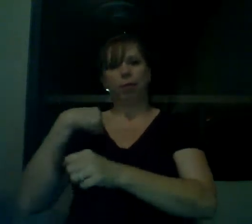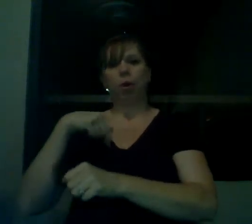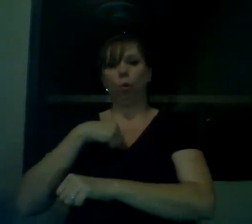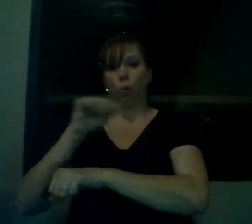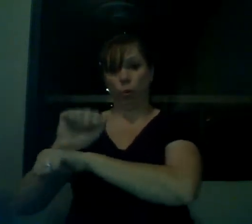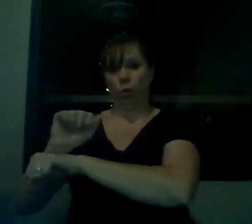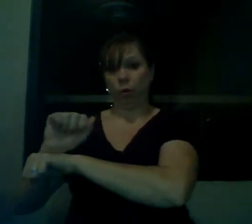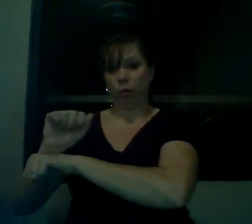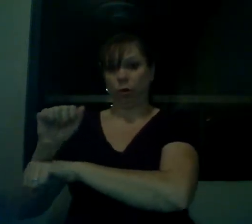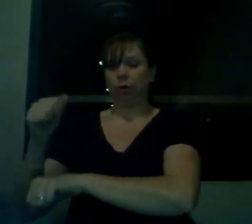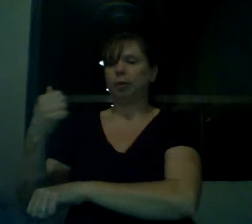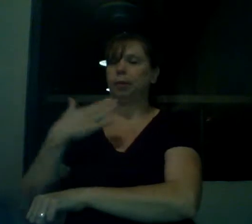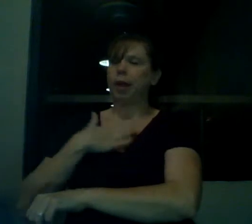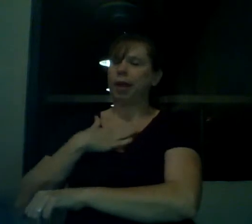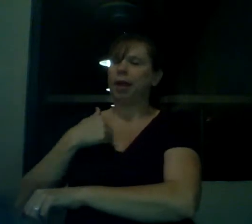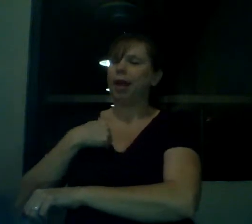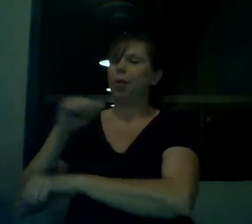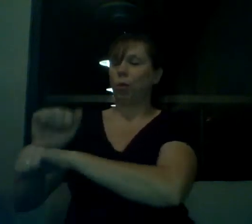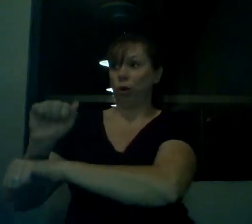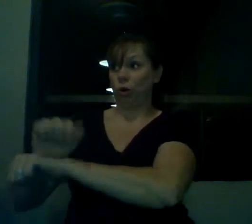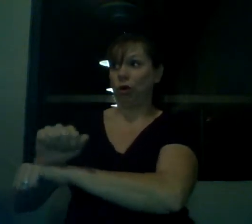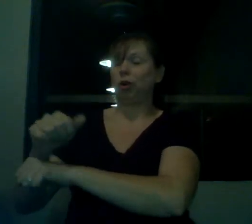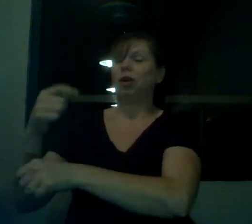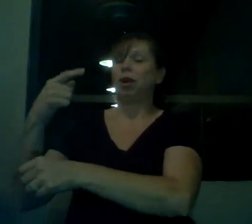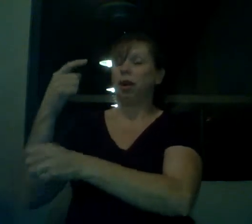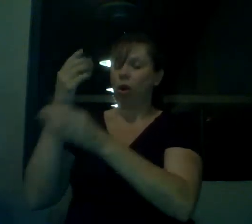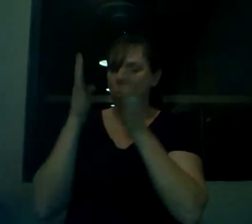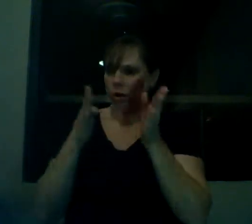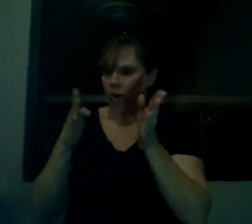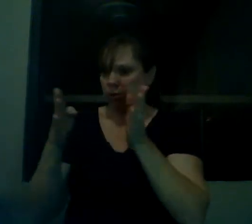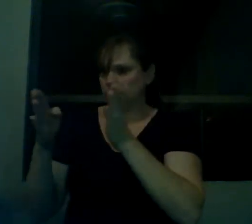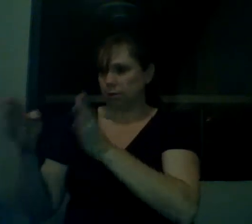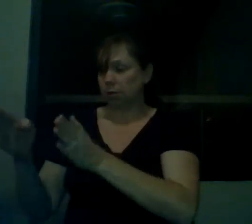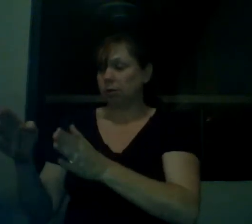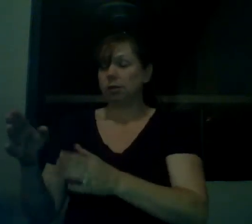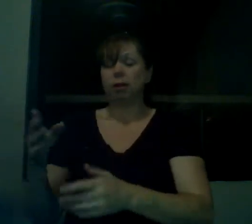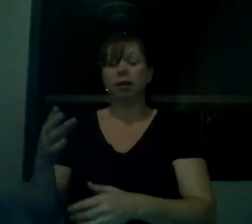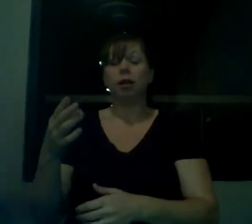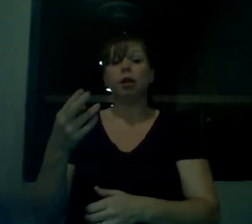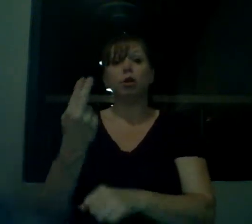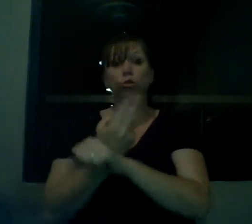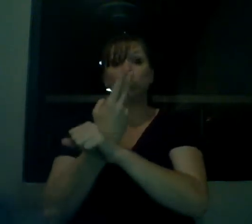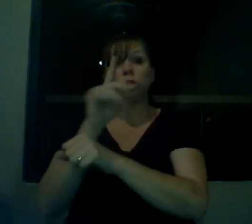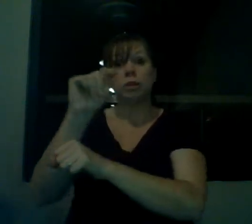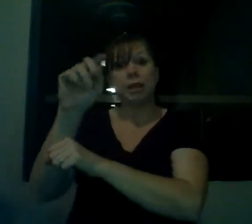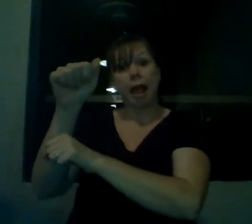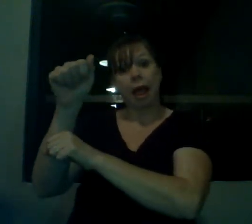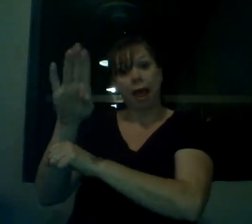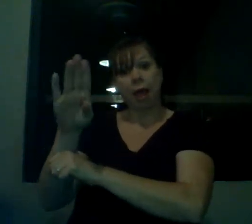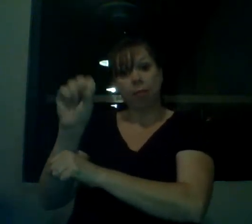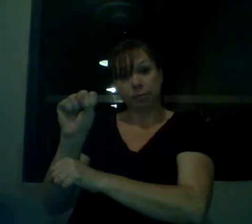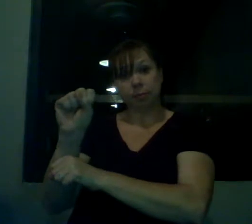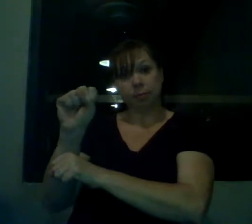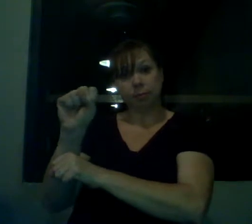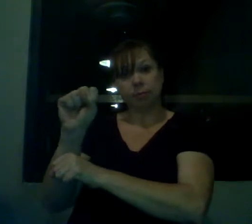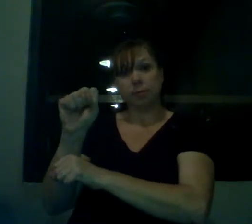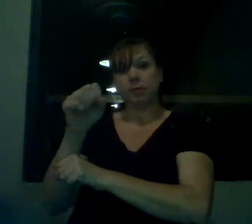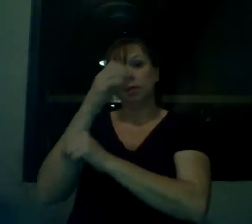think. As well as tabs. Trina just gave us this PowerPoint printout. You